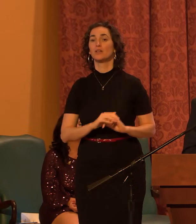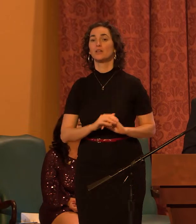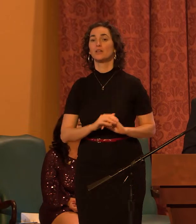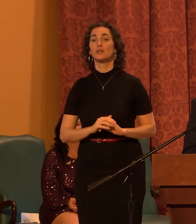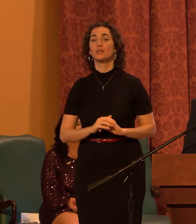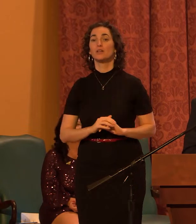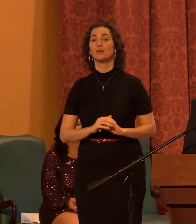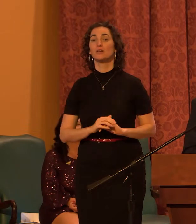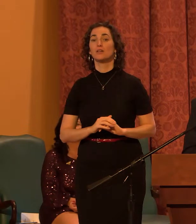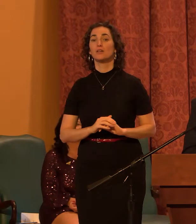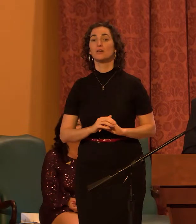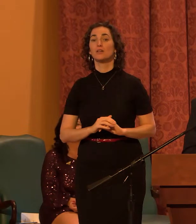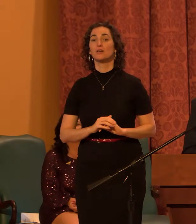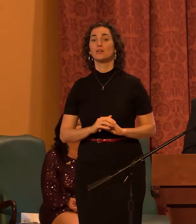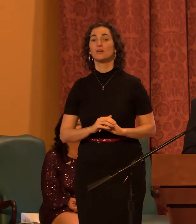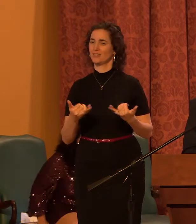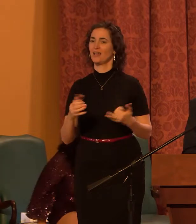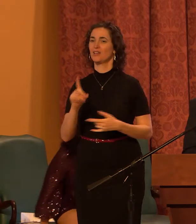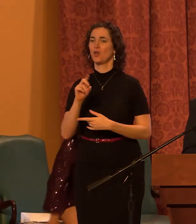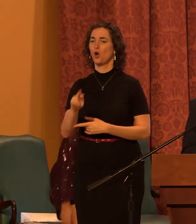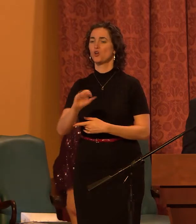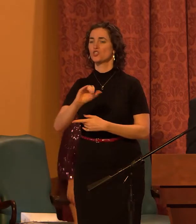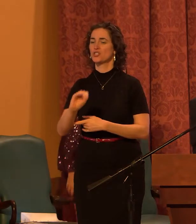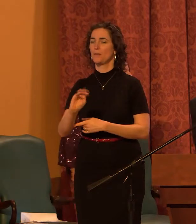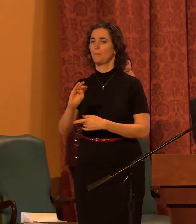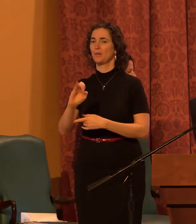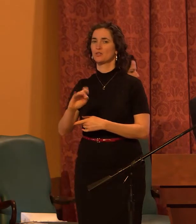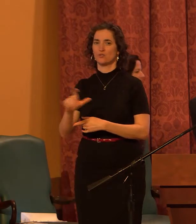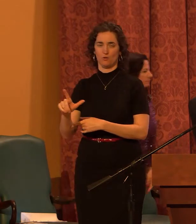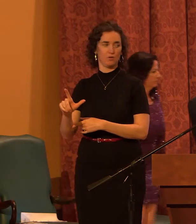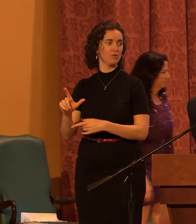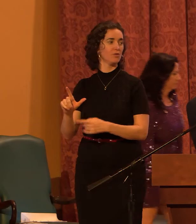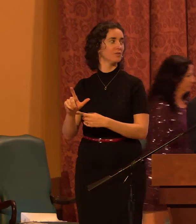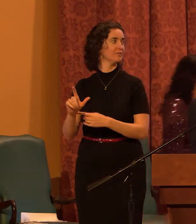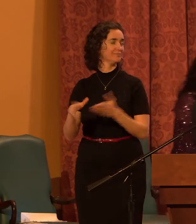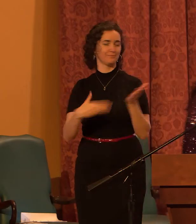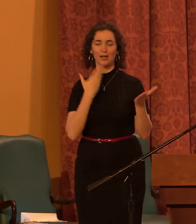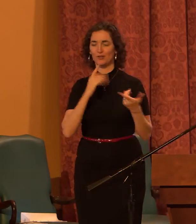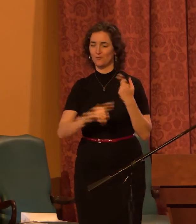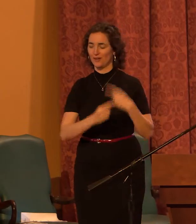Without further ado, let me introduce Dr. Jim Mitchell, my dear friend.